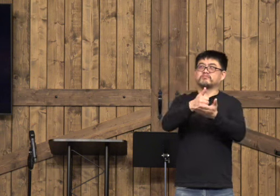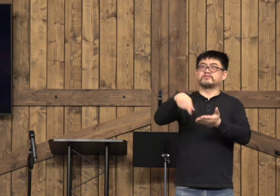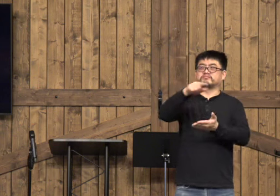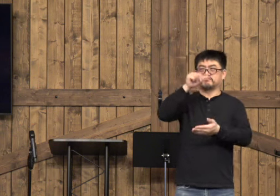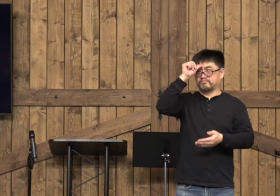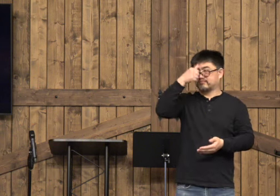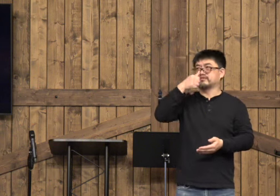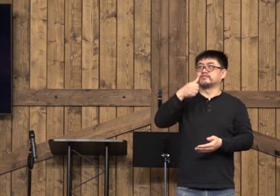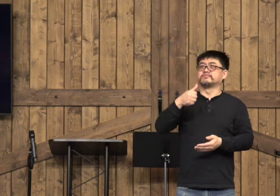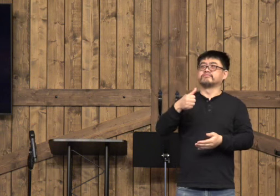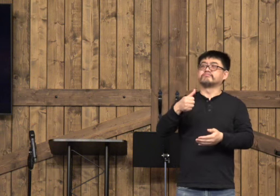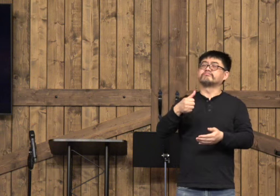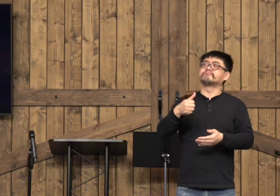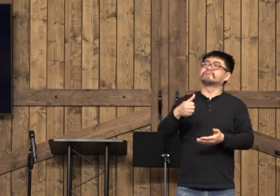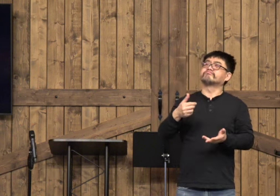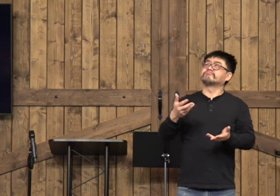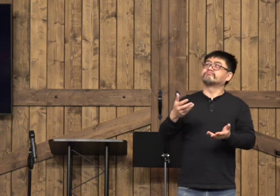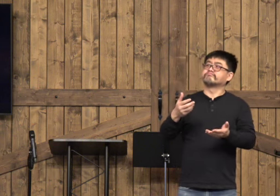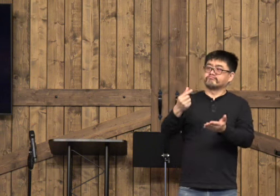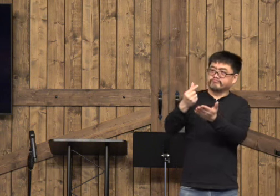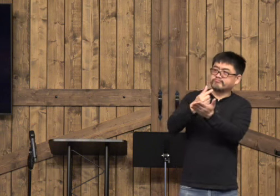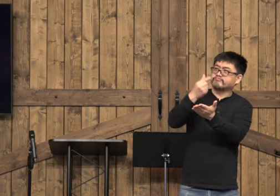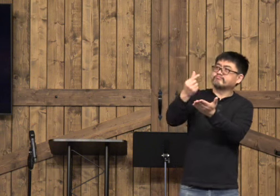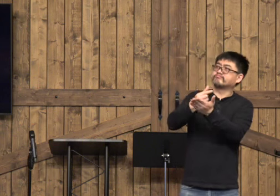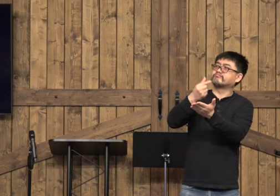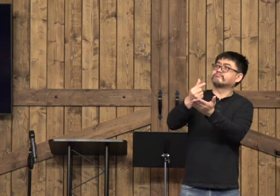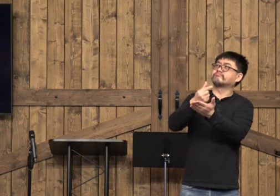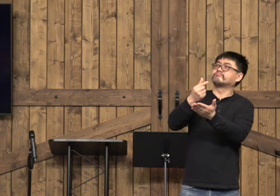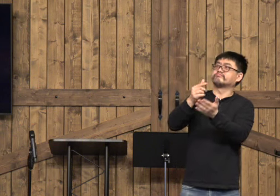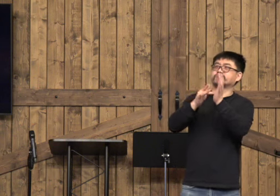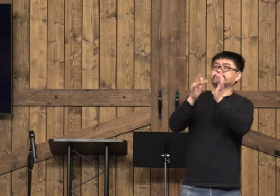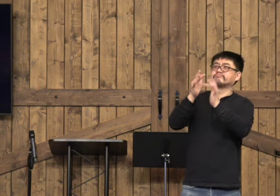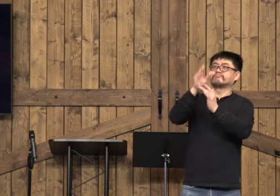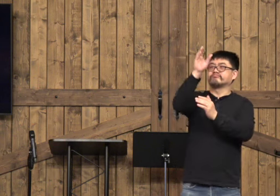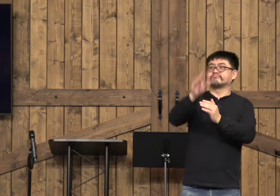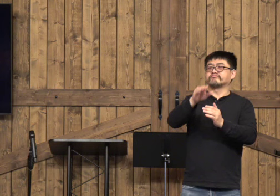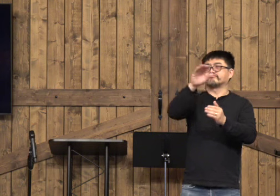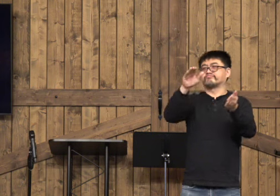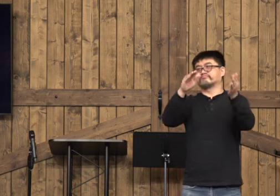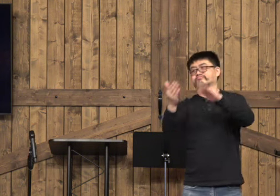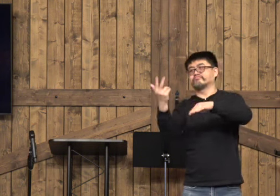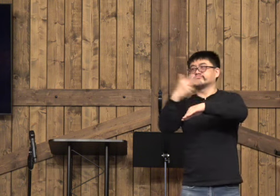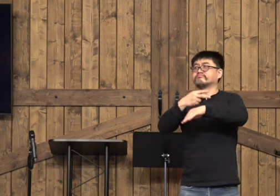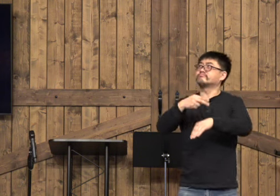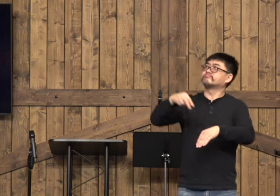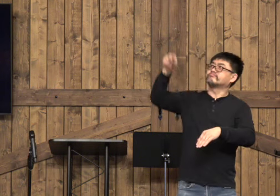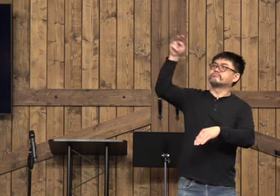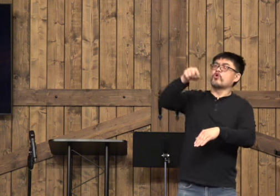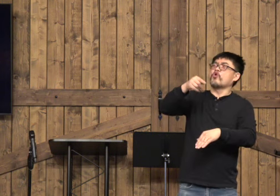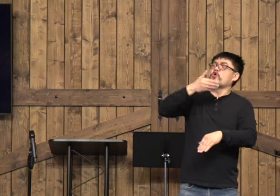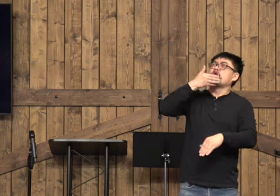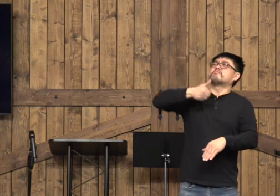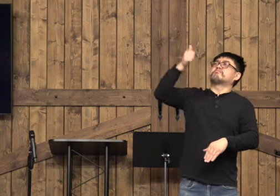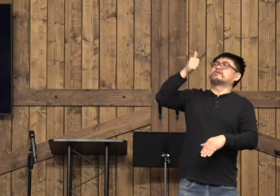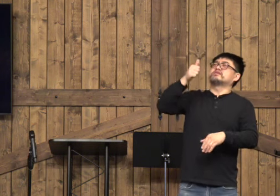thank you for the story that you help us help remind us that the gospel is Christ